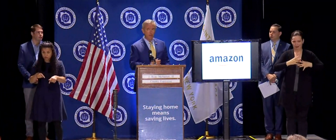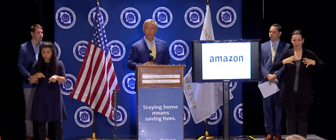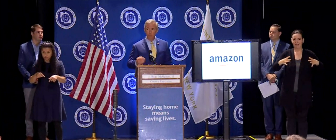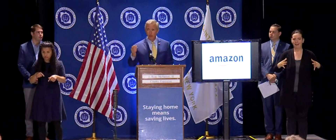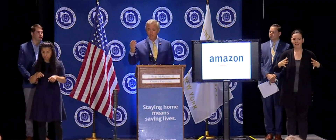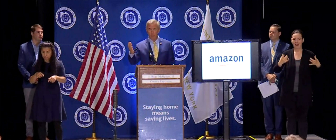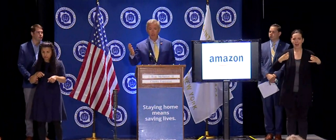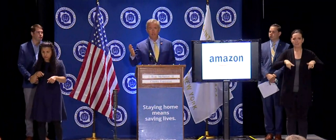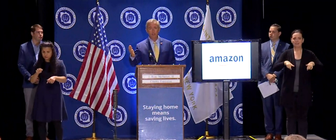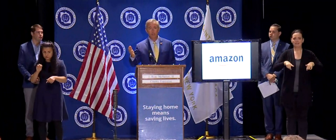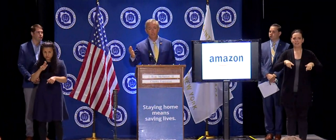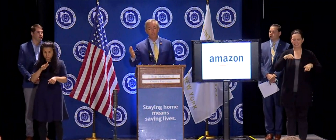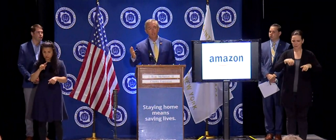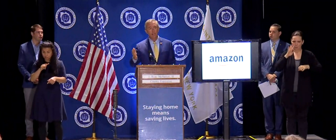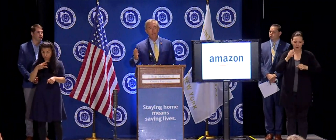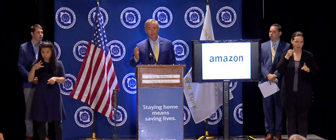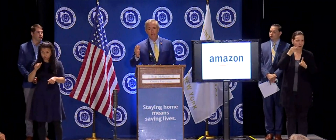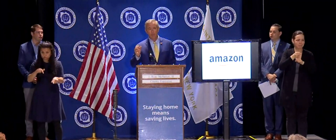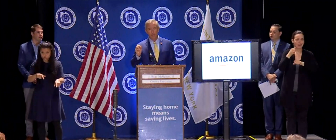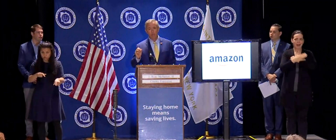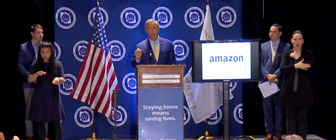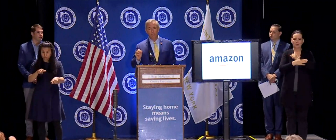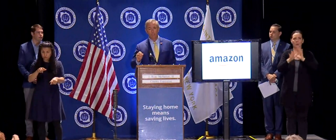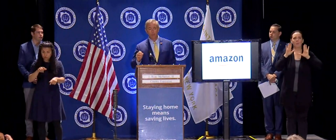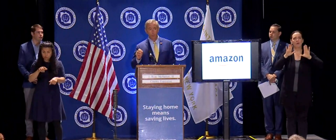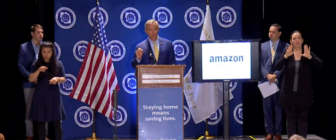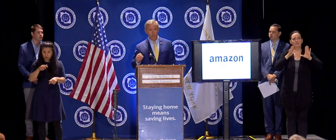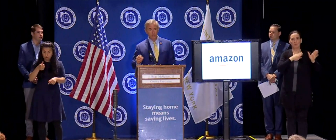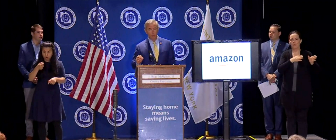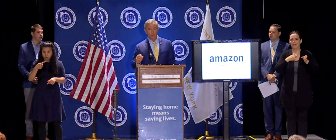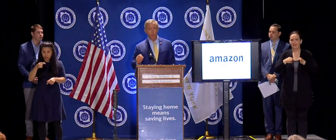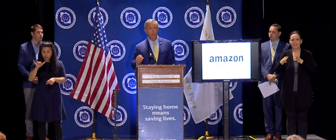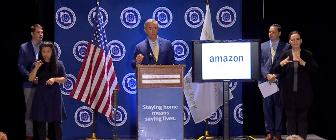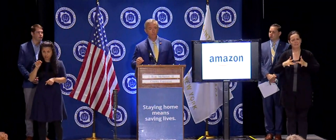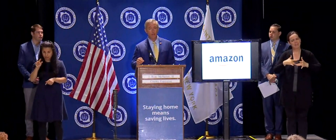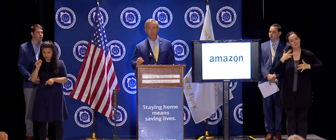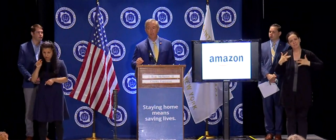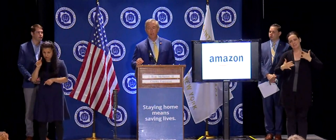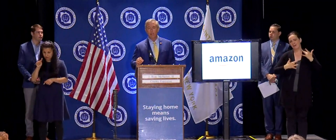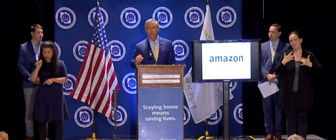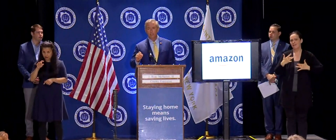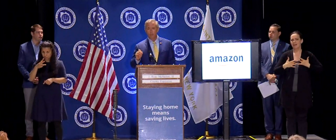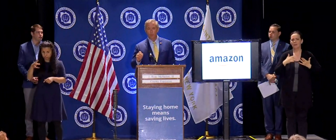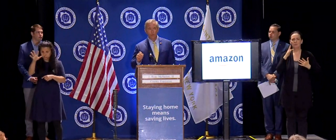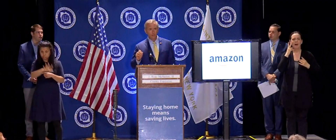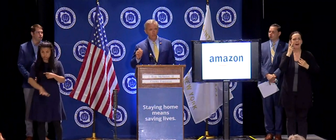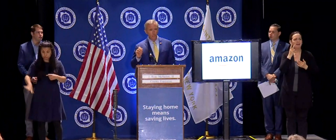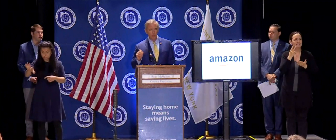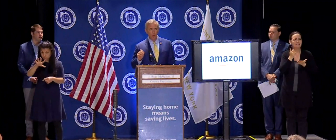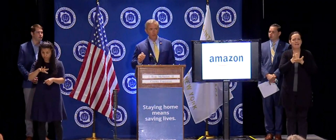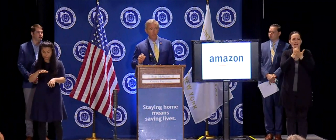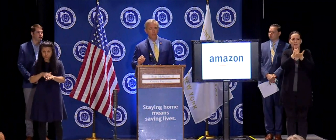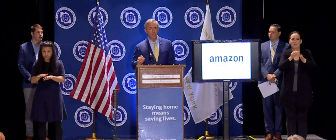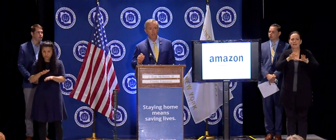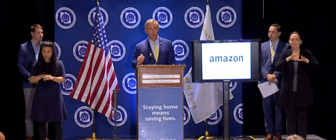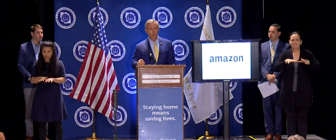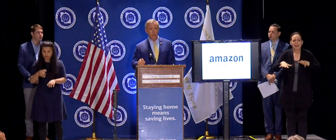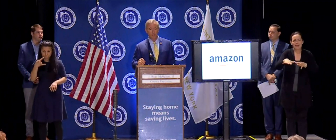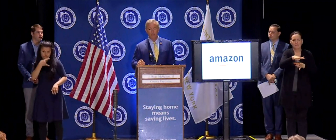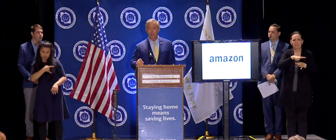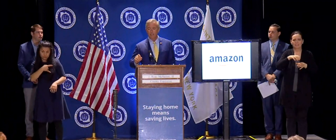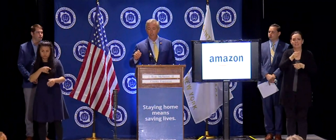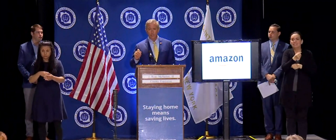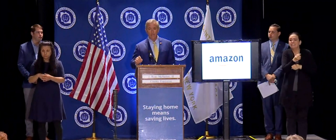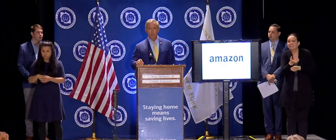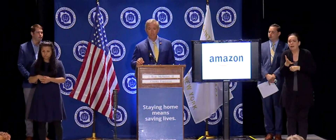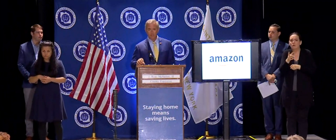on the county, and a dramatic impact on the region. And I'm very, very excited for what this is going to do for this area. It's a several hundred million dollar